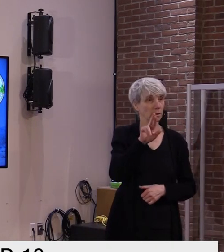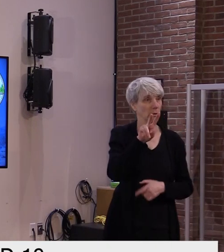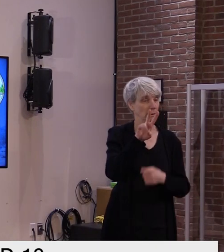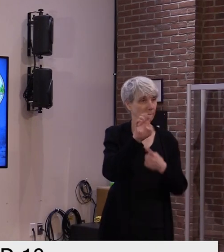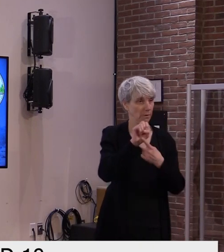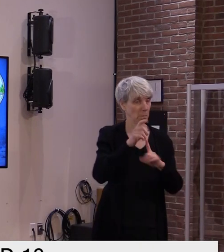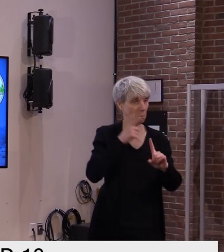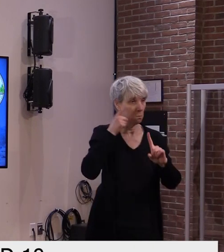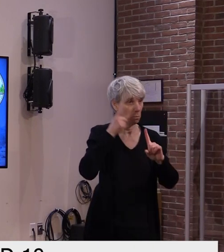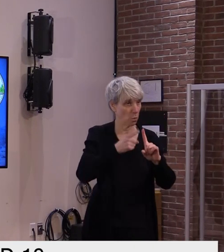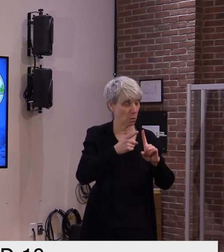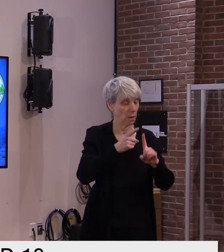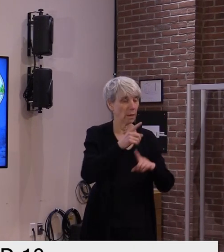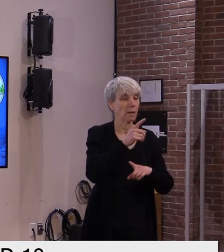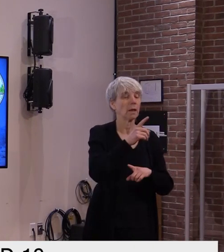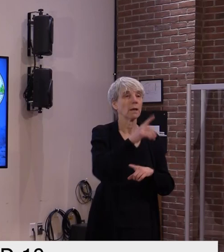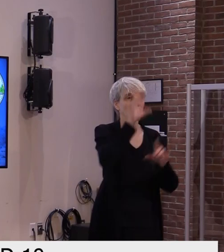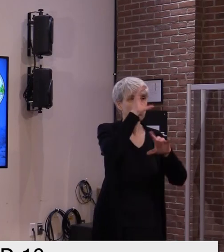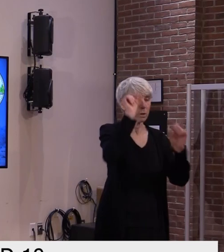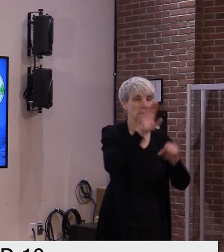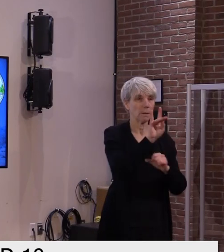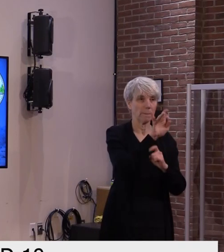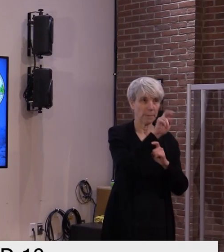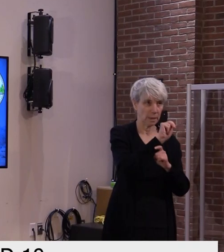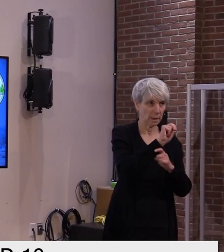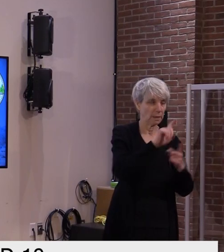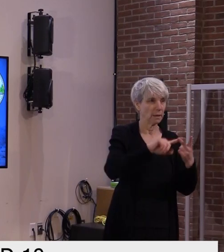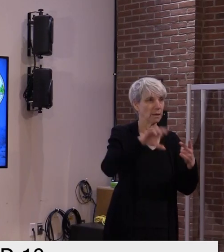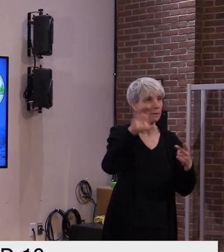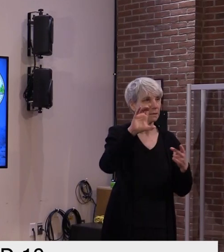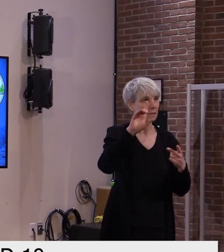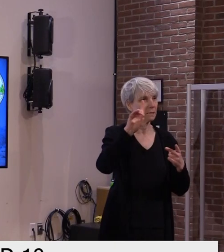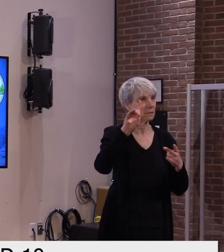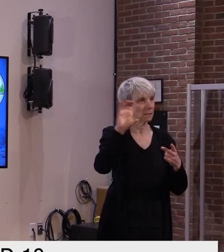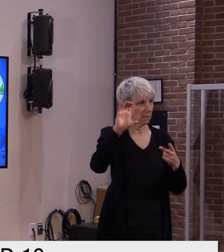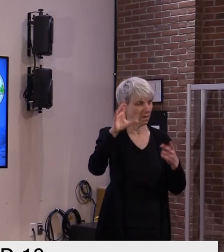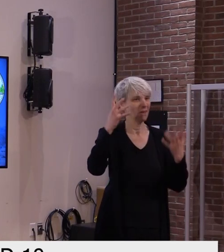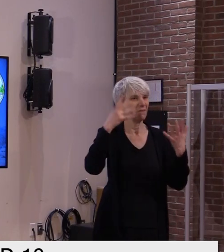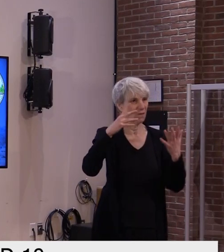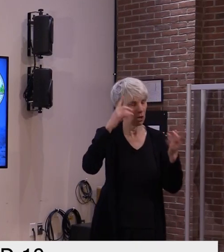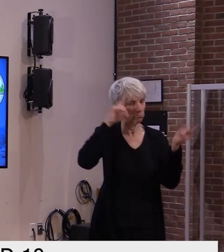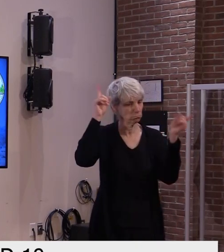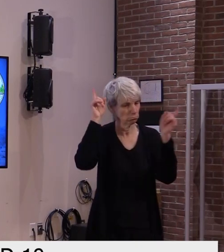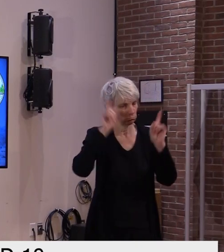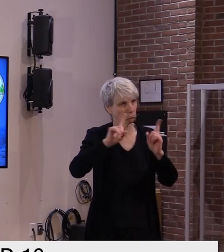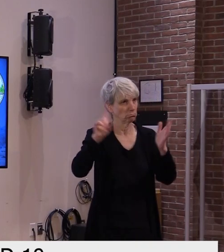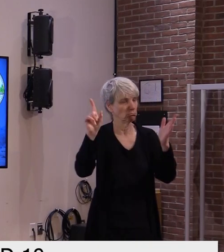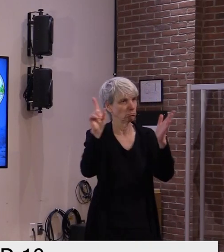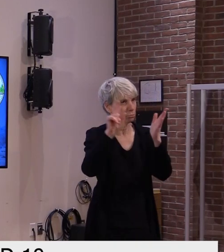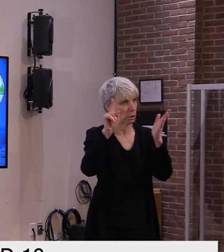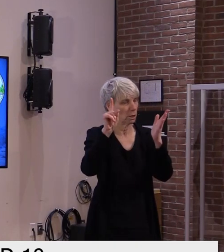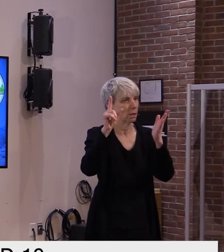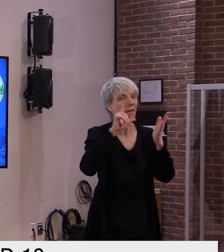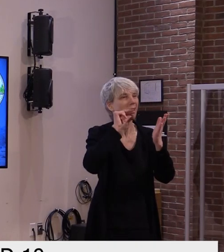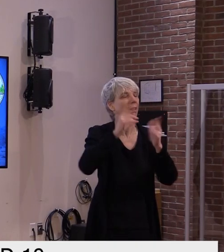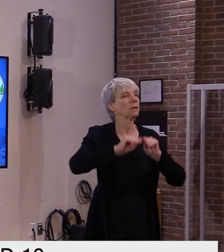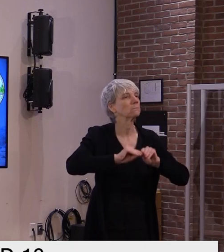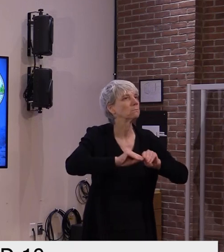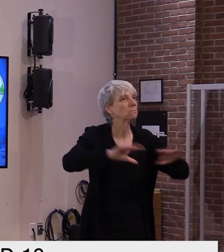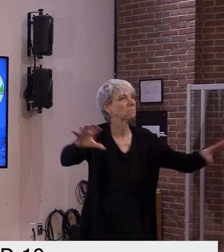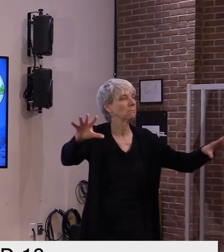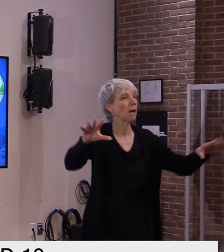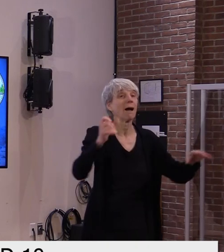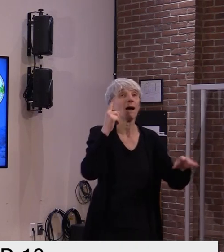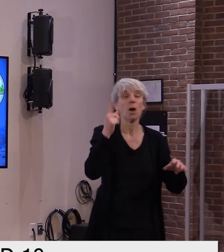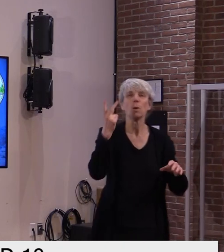Biden administration had come out with new details about what they were going to do, but we haven't received all those details, just the headlines. The